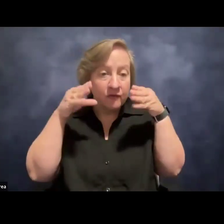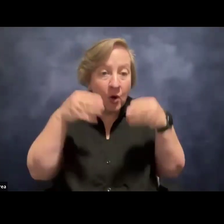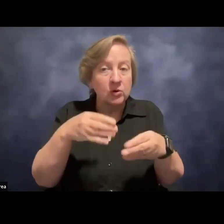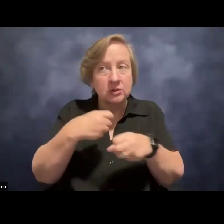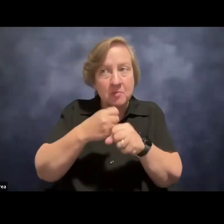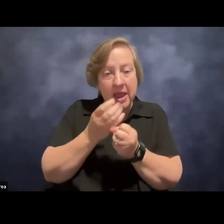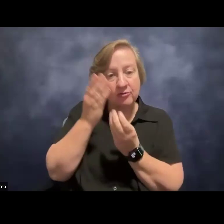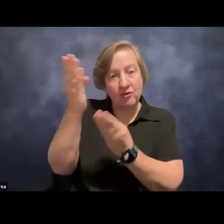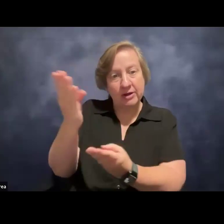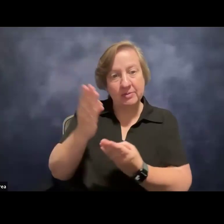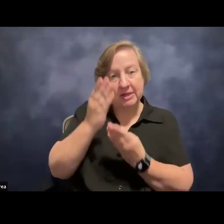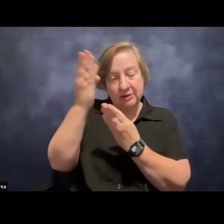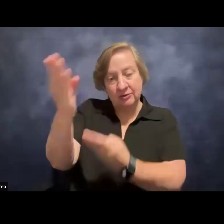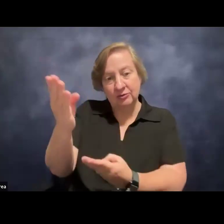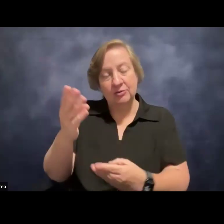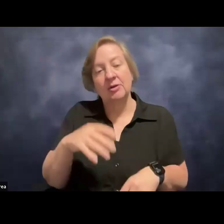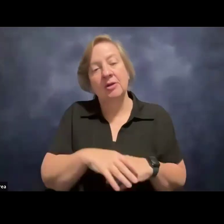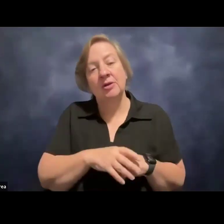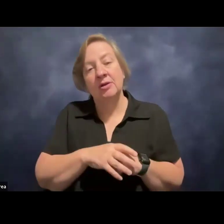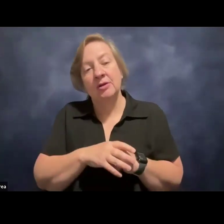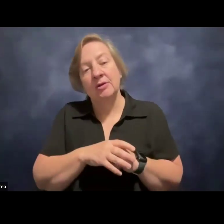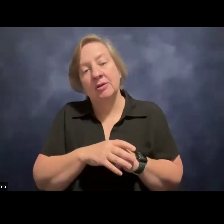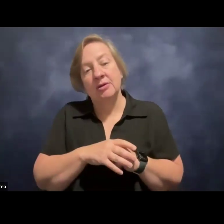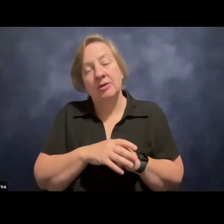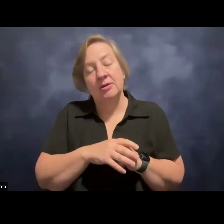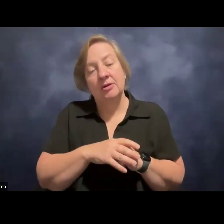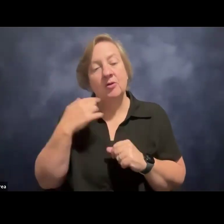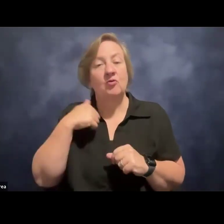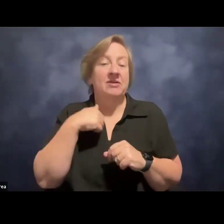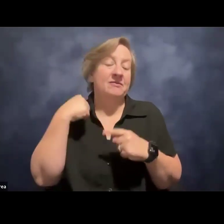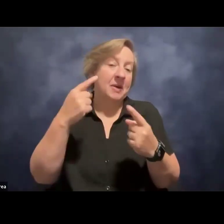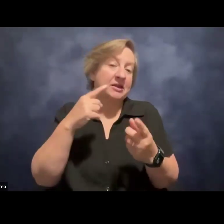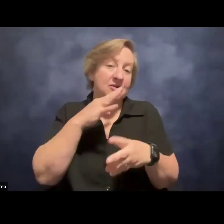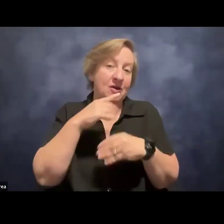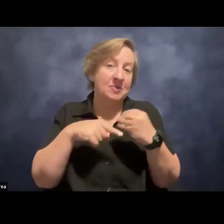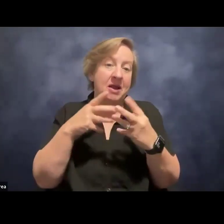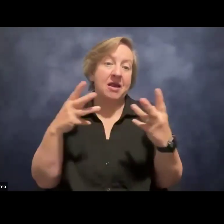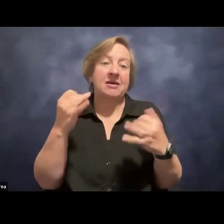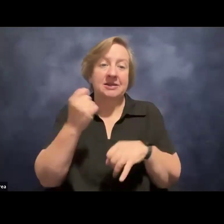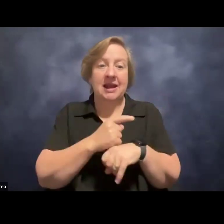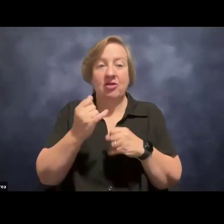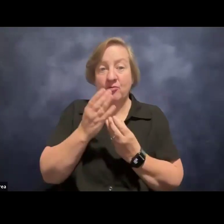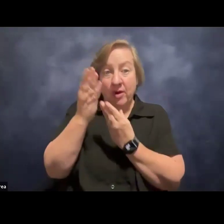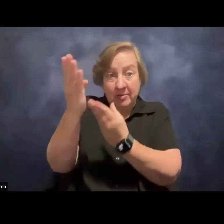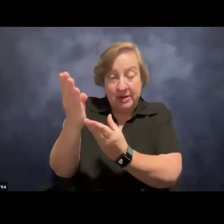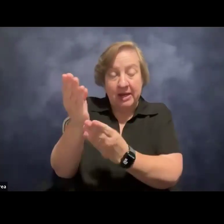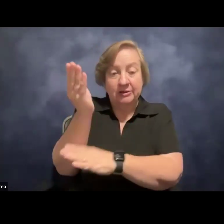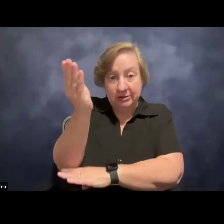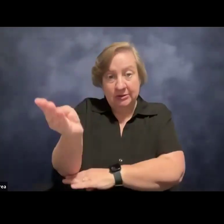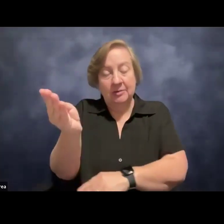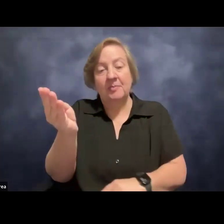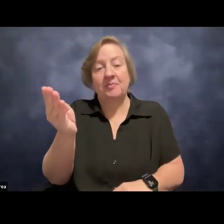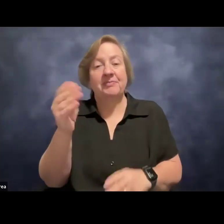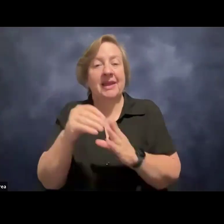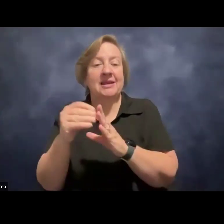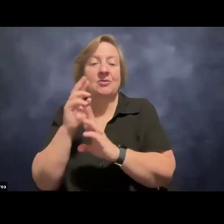recommendations. And those, as we've been talking about a lot today, those recommendations go into the